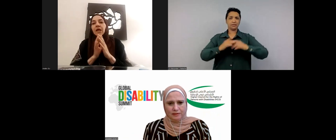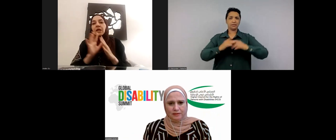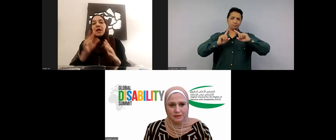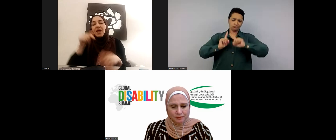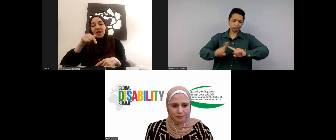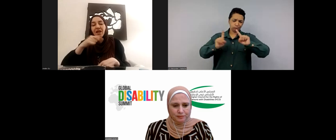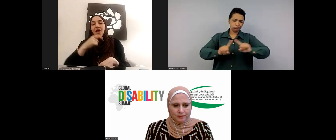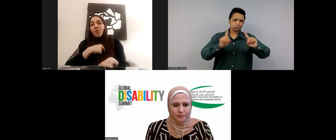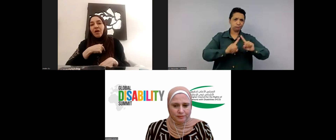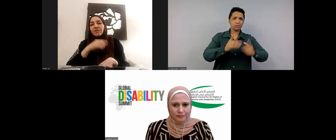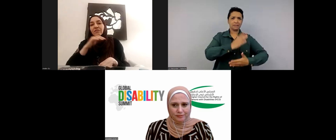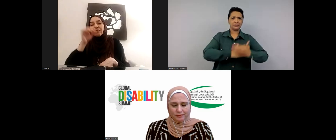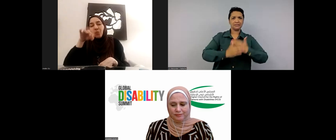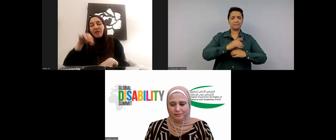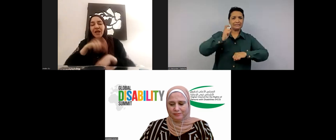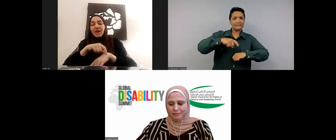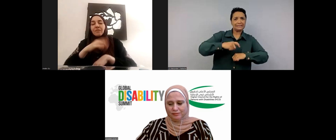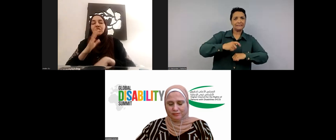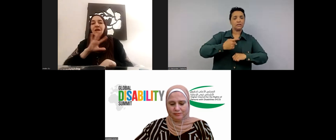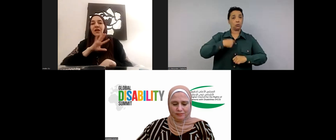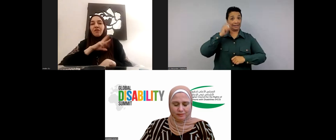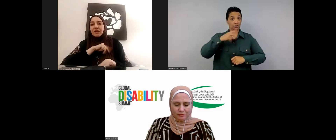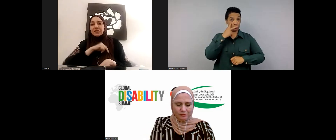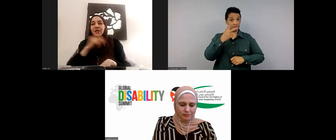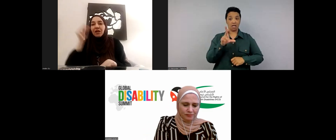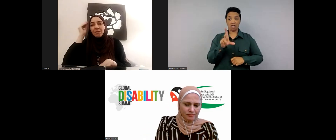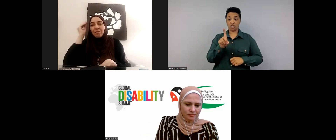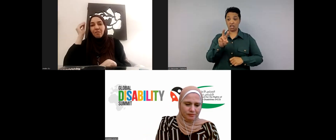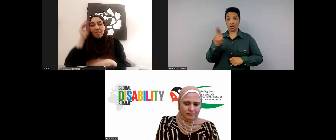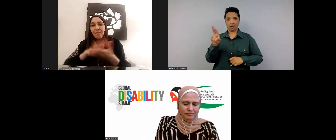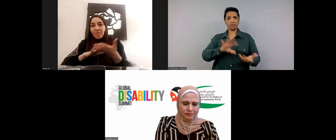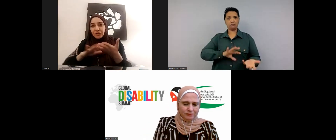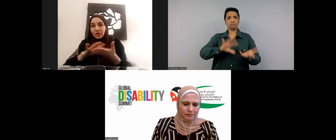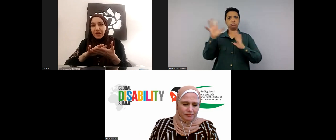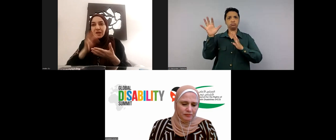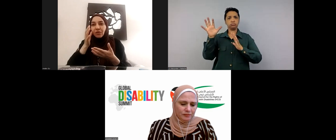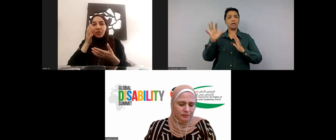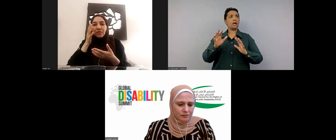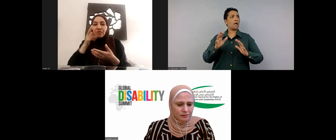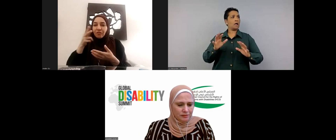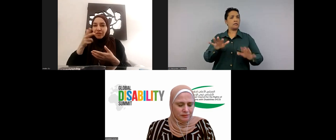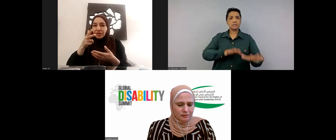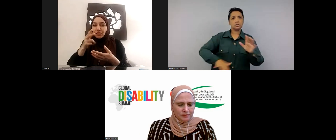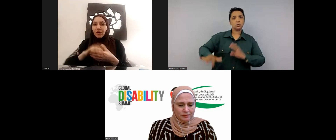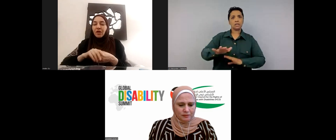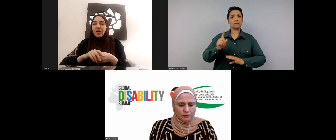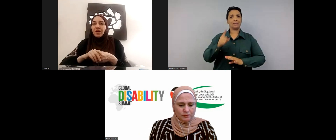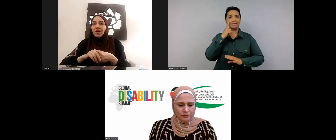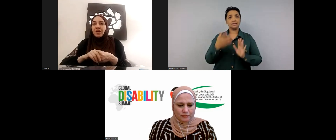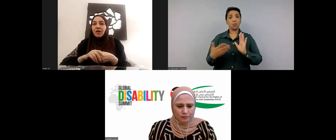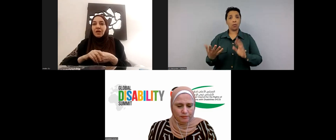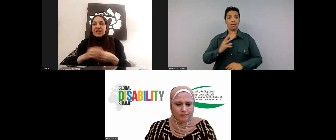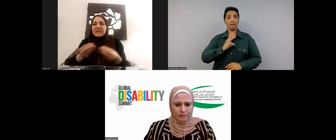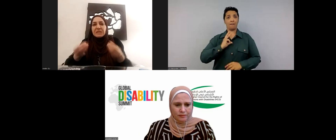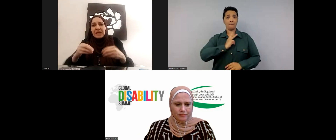and emergency situation. We need to highlight the problem of people with disabilities in the Palestinian